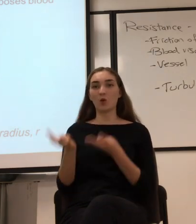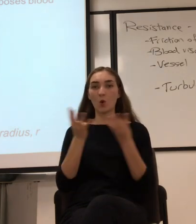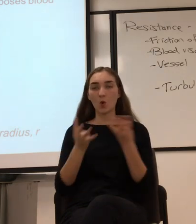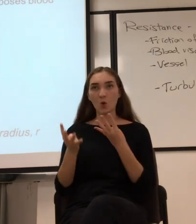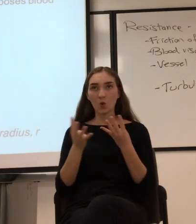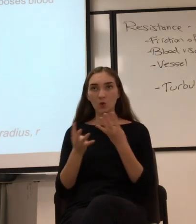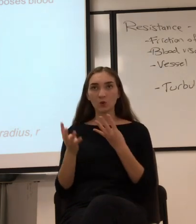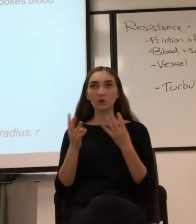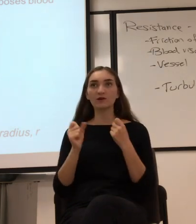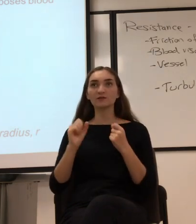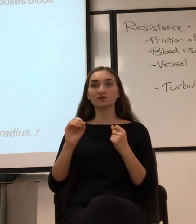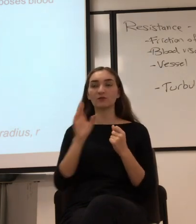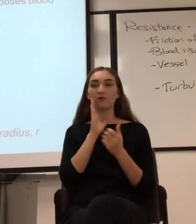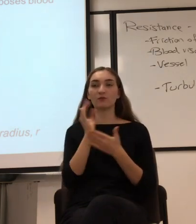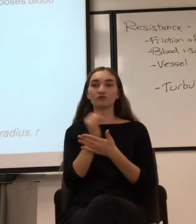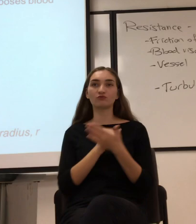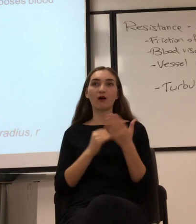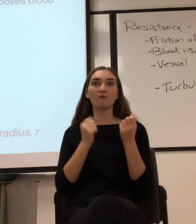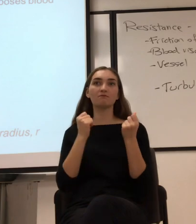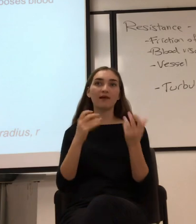Laminar flow.